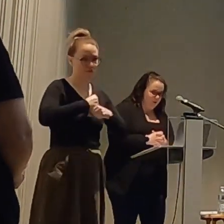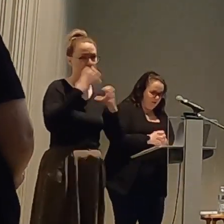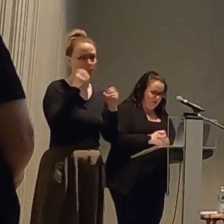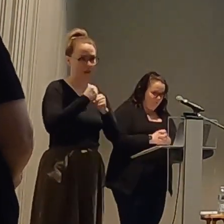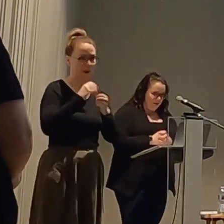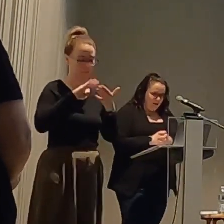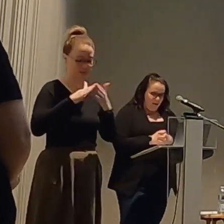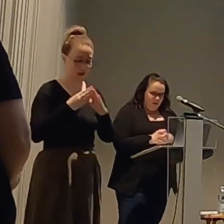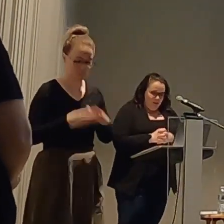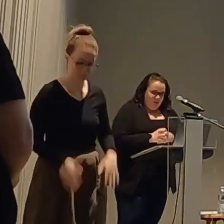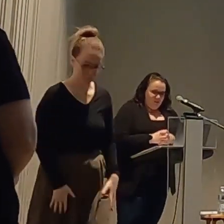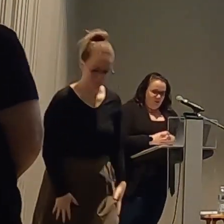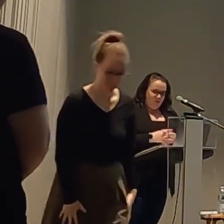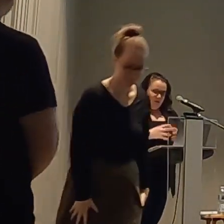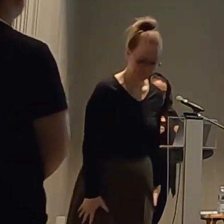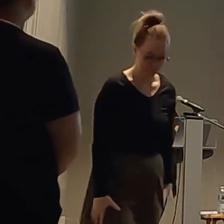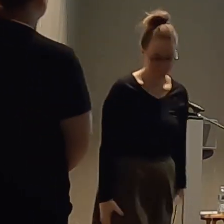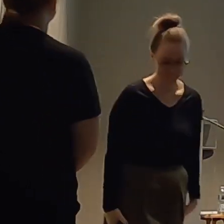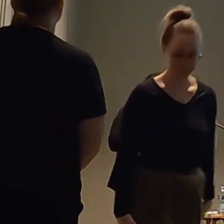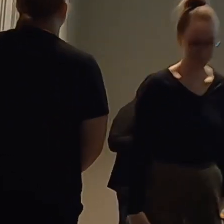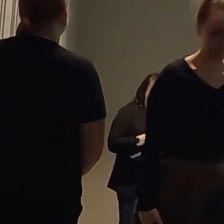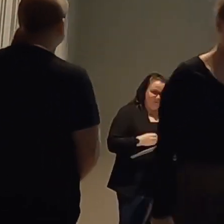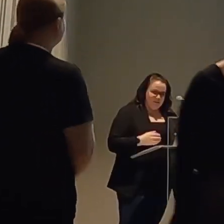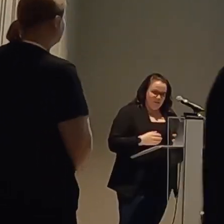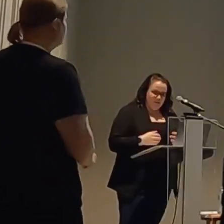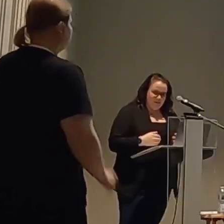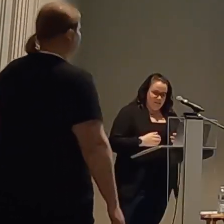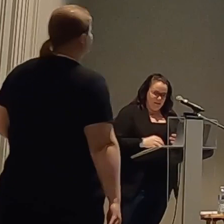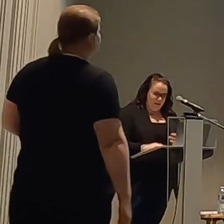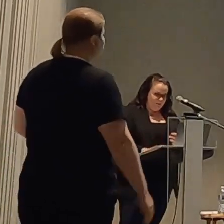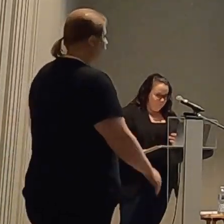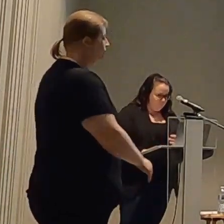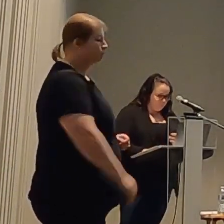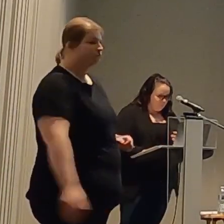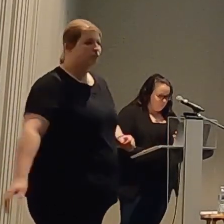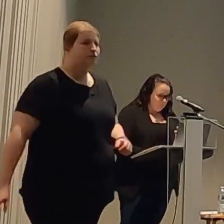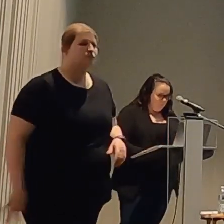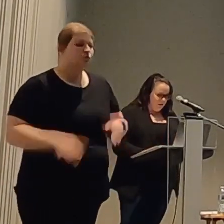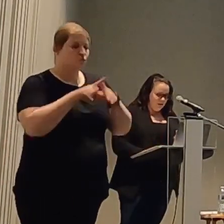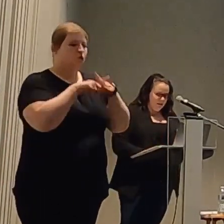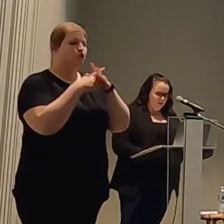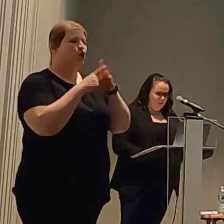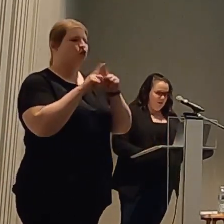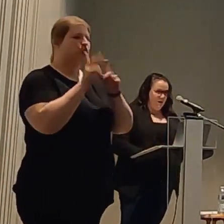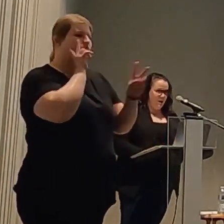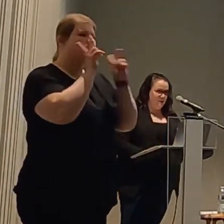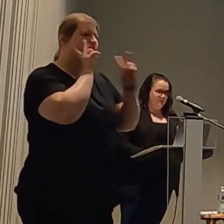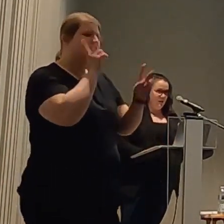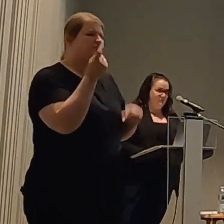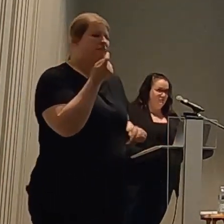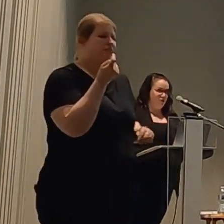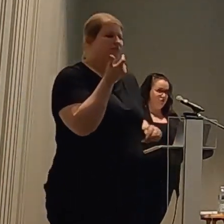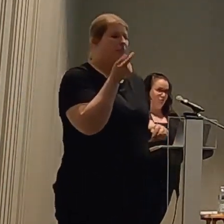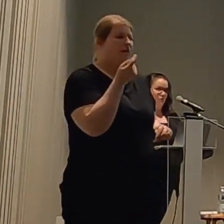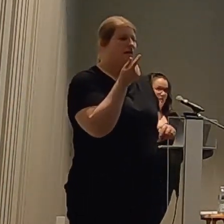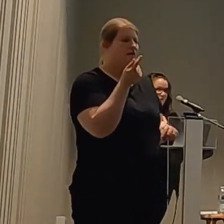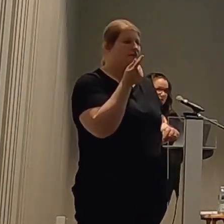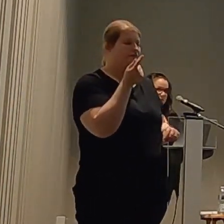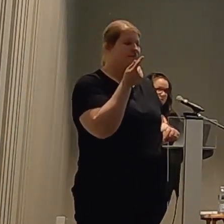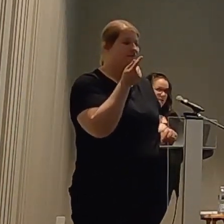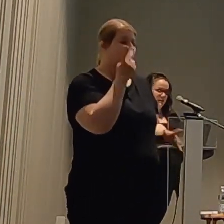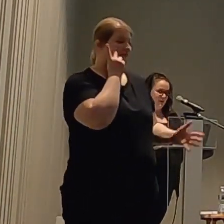bombing of Guernica. So we start to see a little bit of a